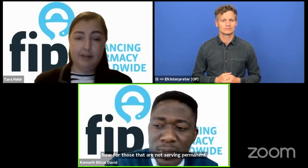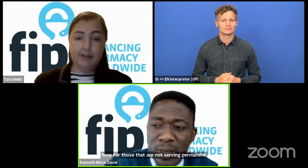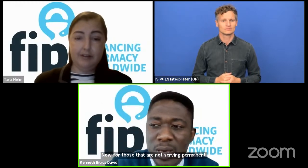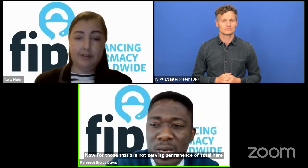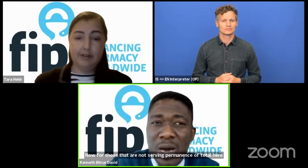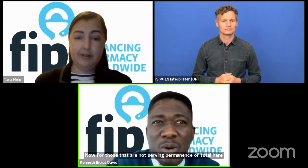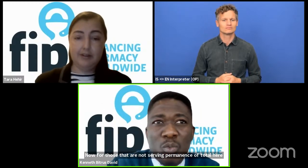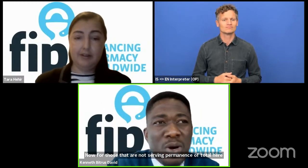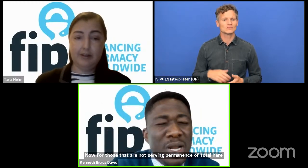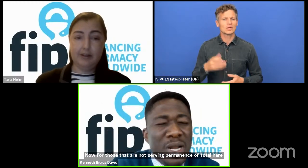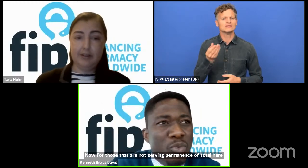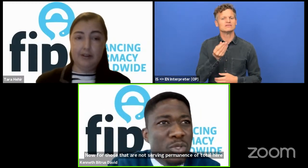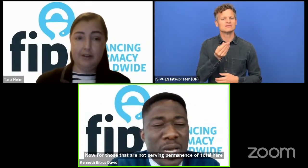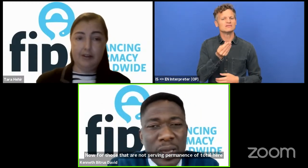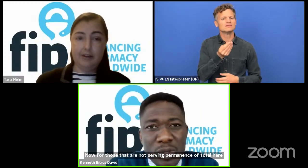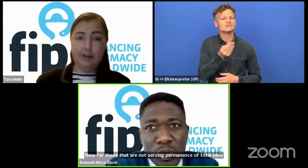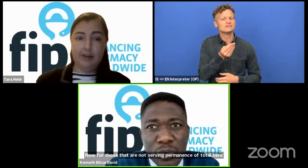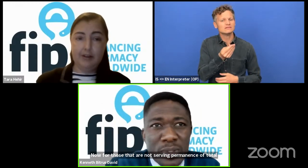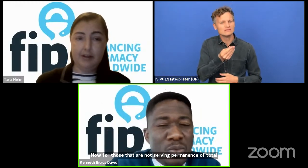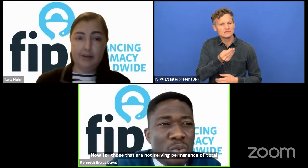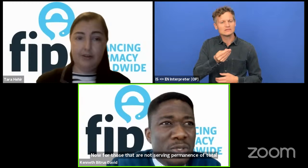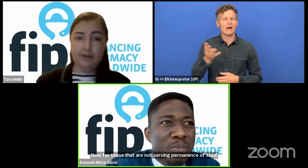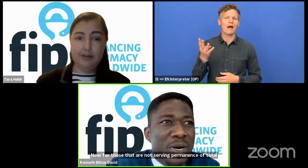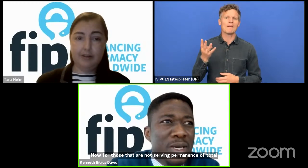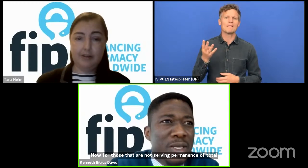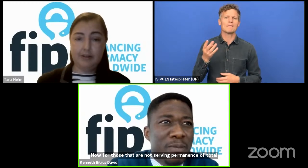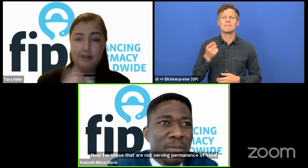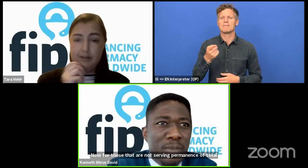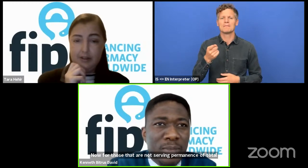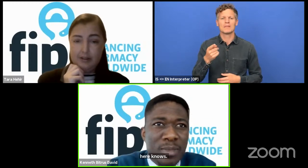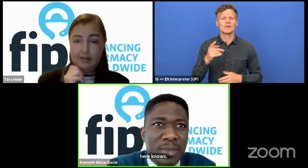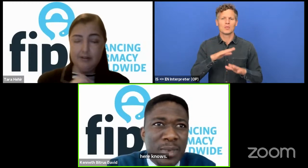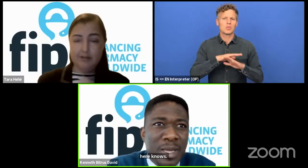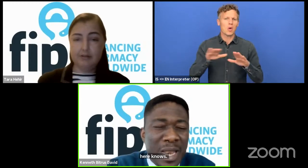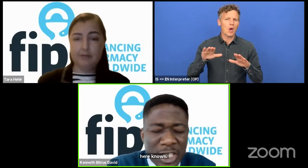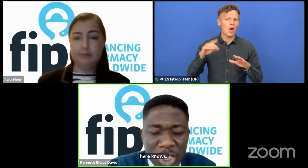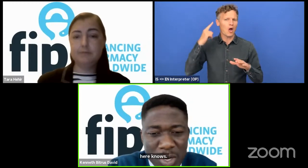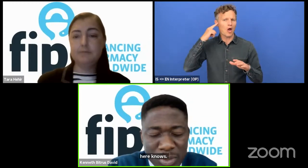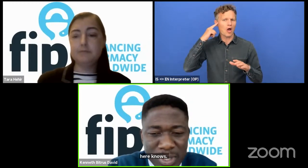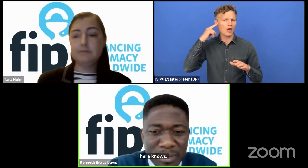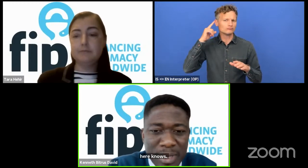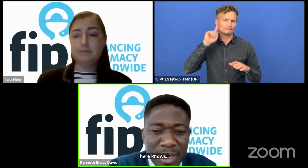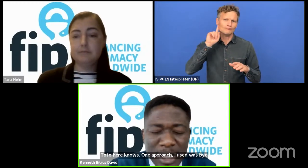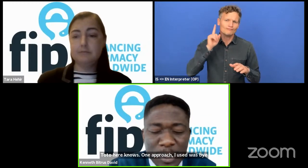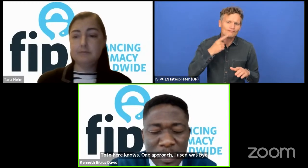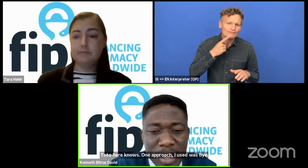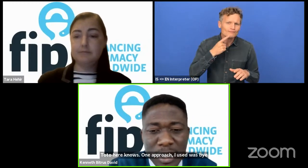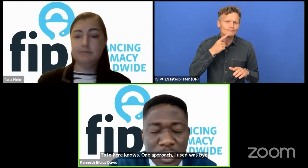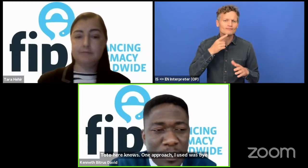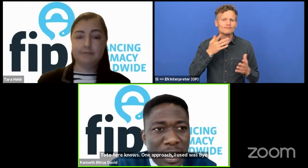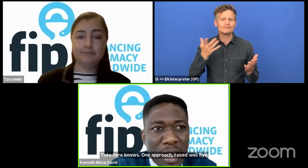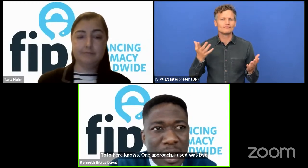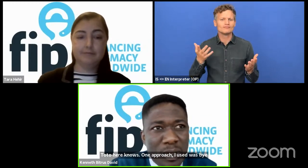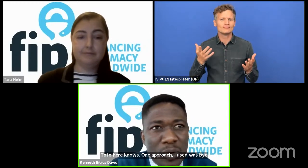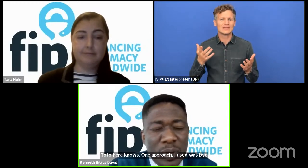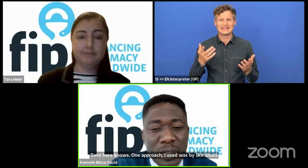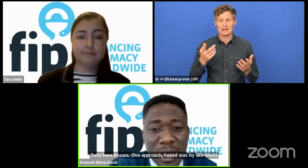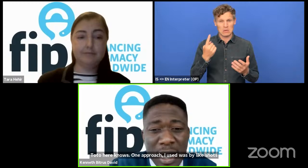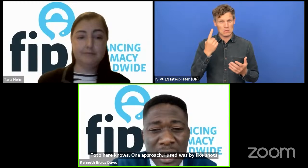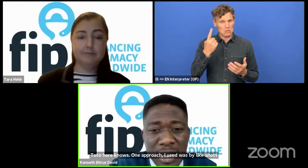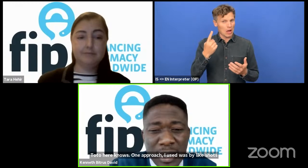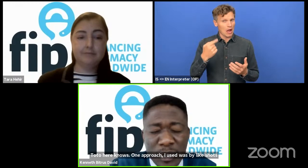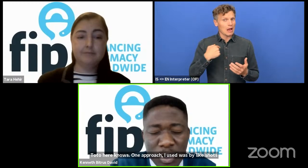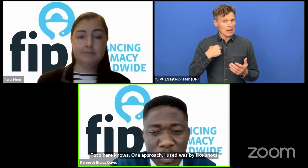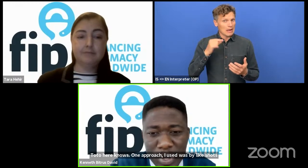loss, one approach I used was by like shouting, like speaking a little bit louder